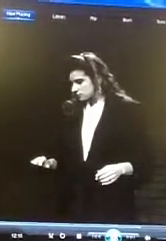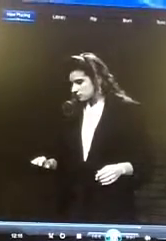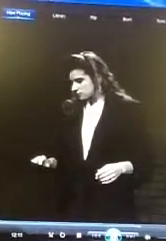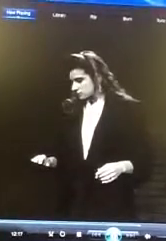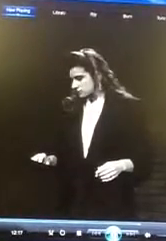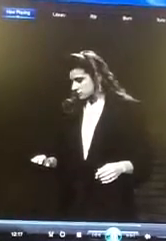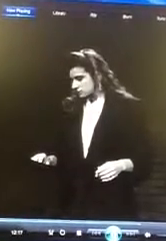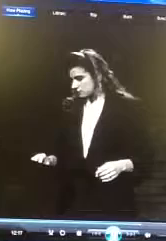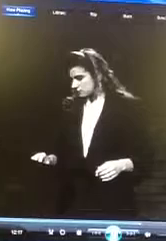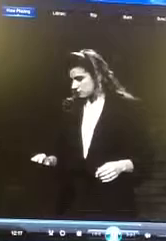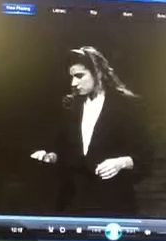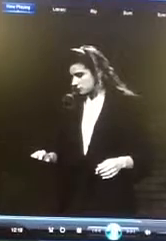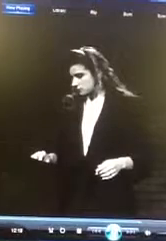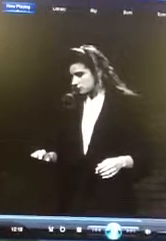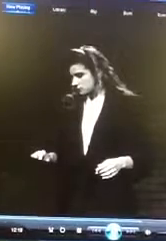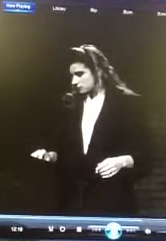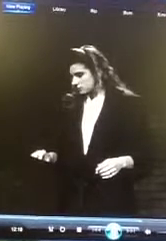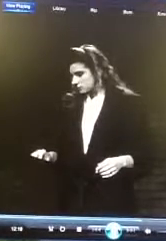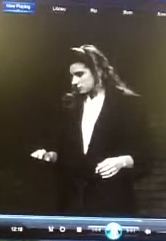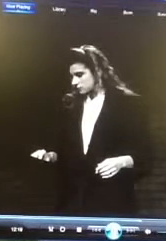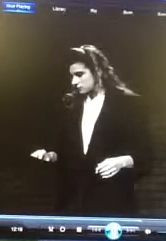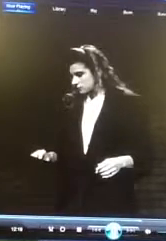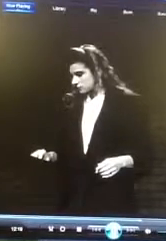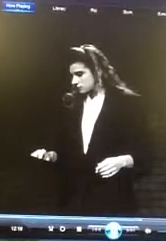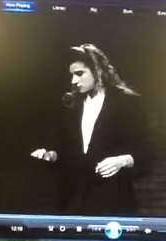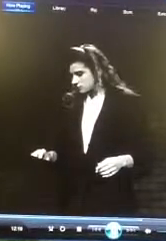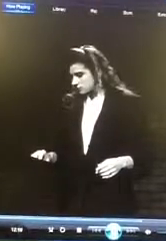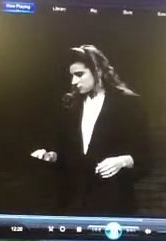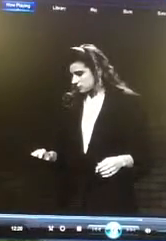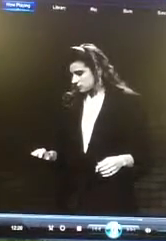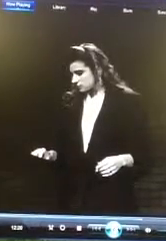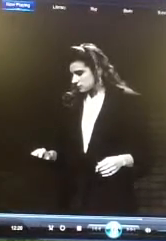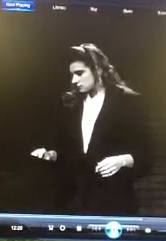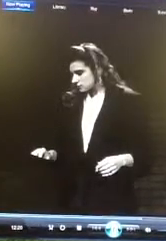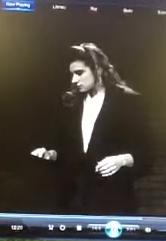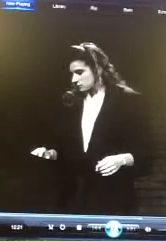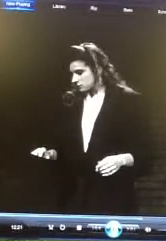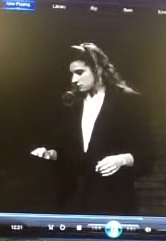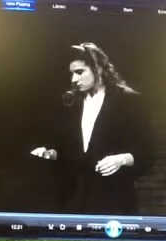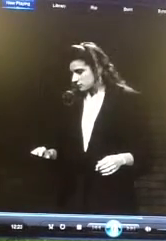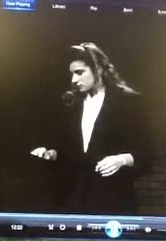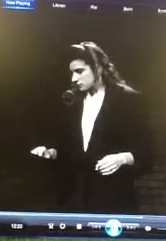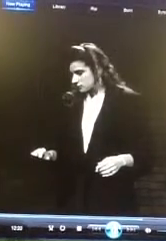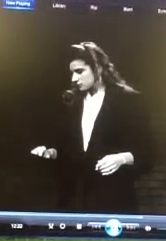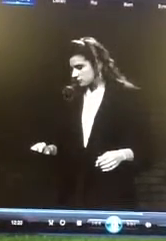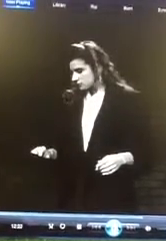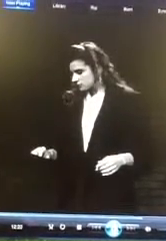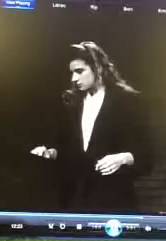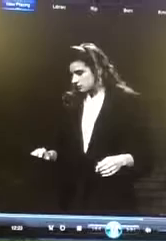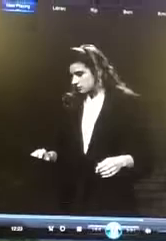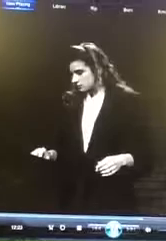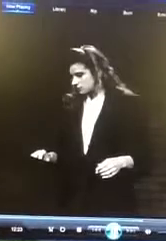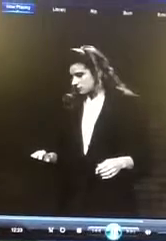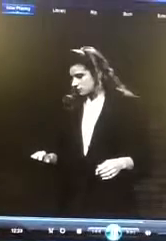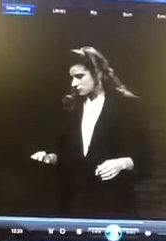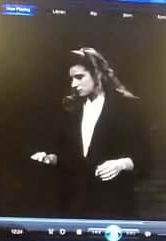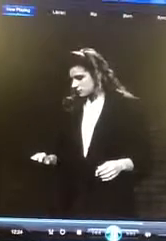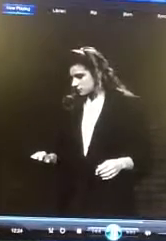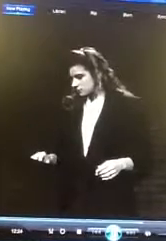sometimes interpreters think they have more skills than they actually have, and communication breaks down. Up until now, we've